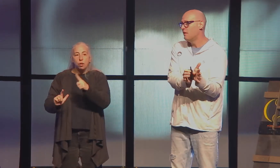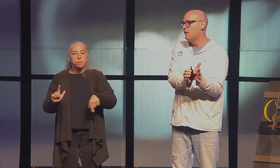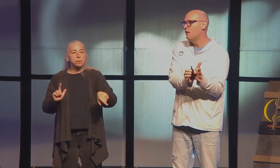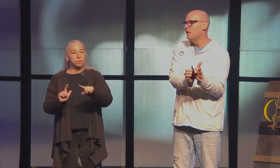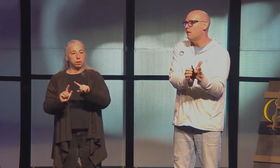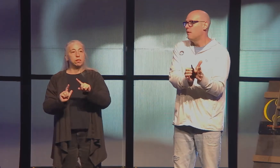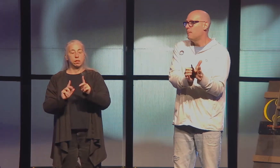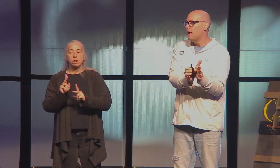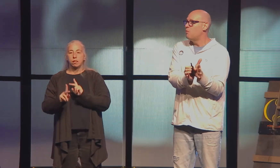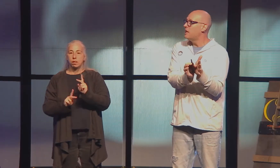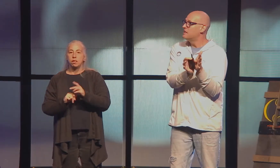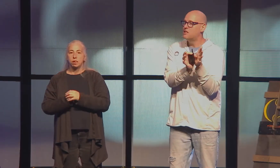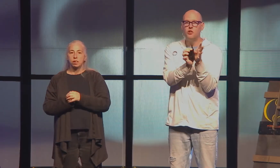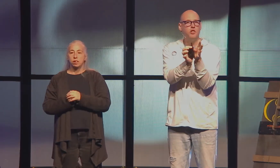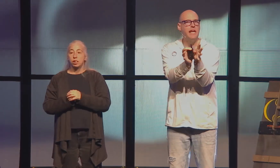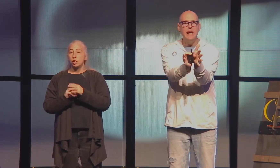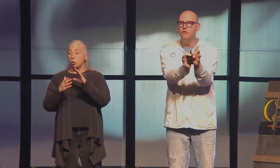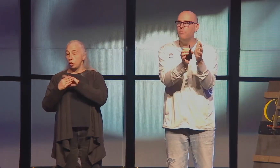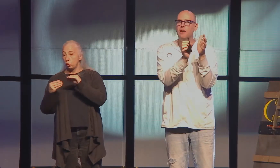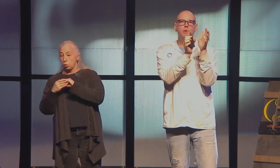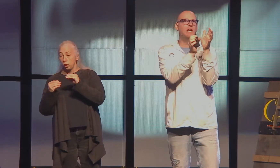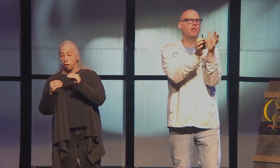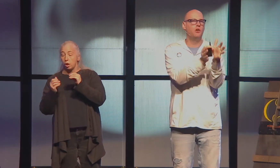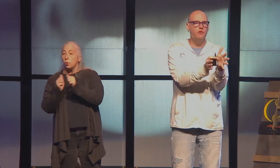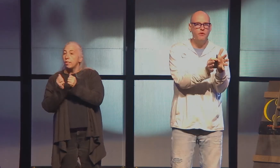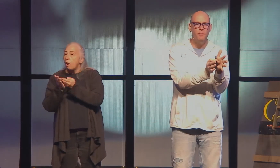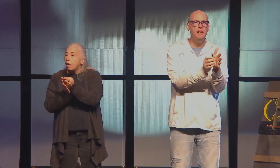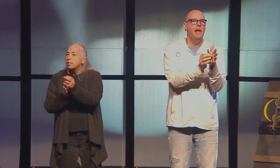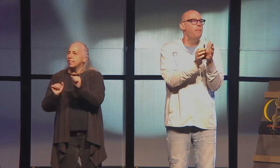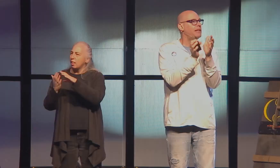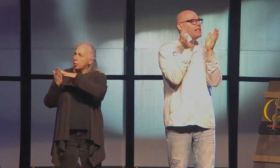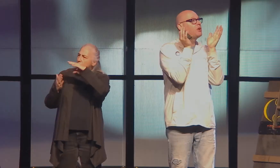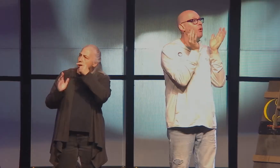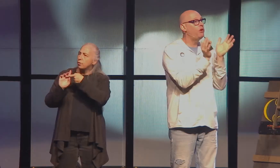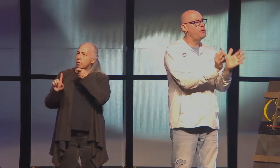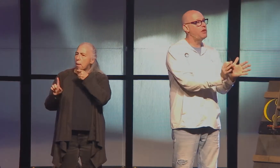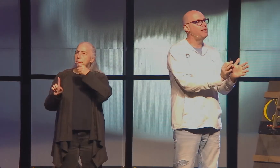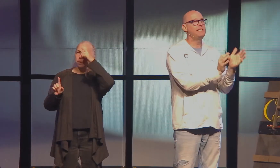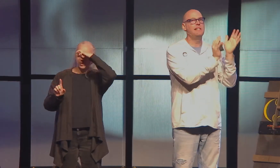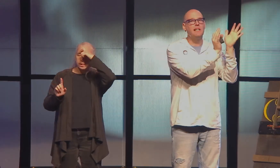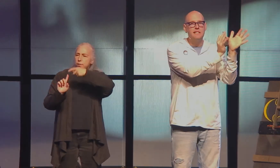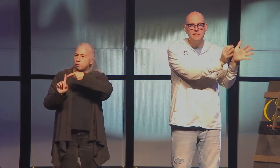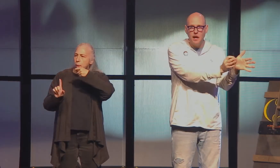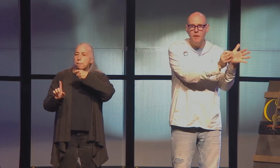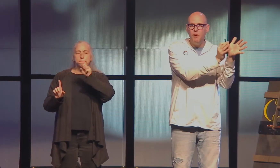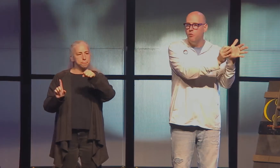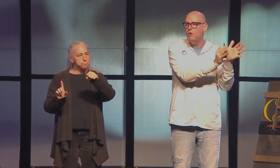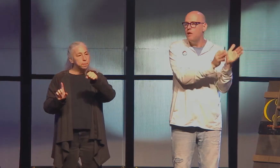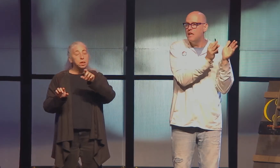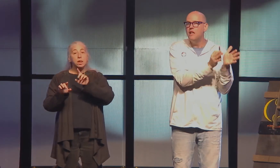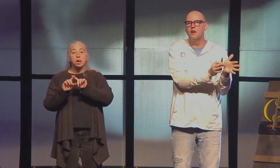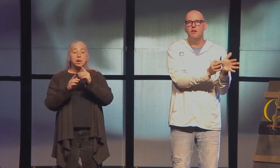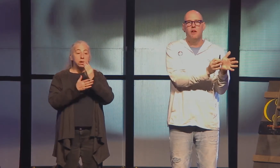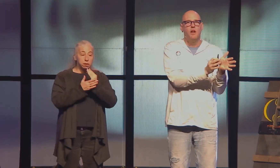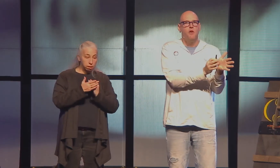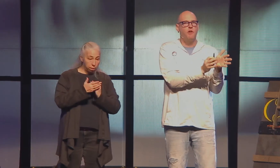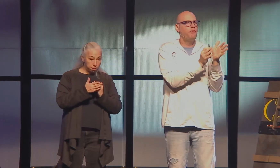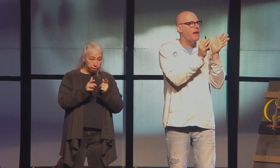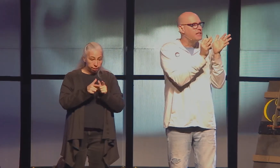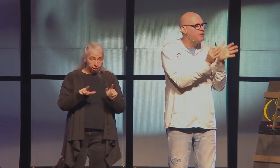honesty, and we can still gain from it, we can learn from it, but let's hold it with honesty that some of what we